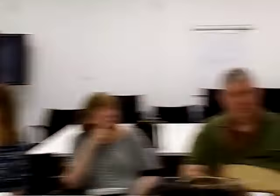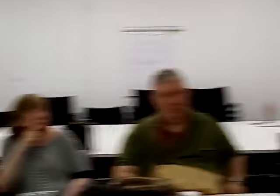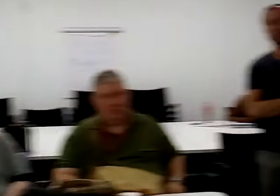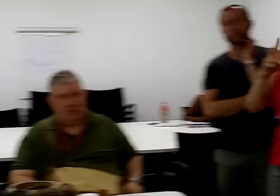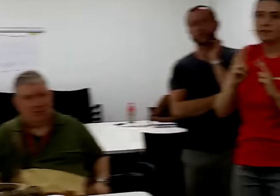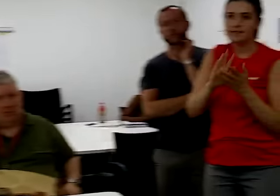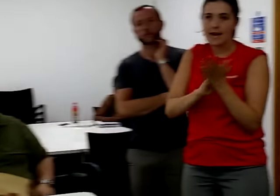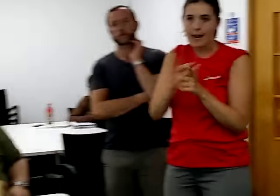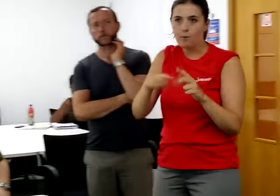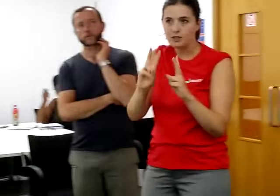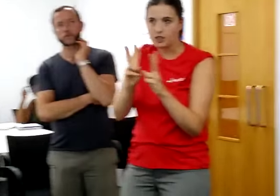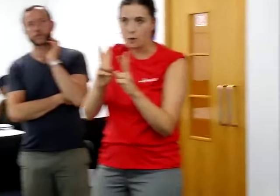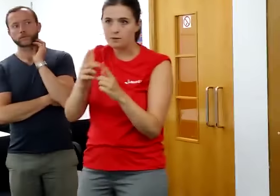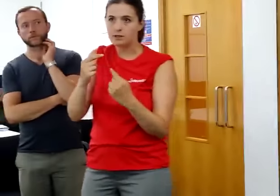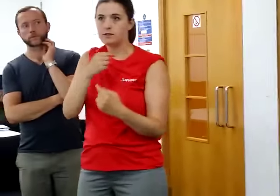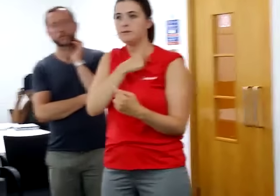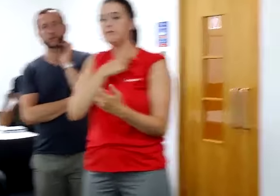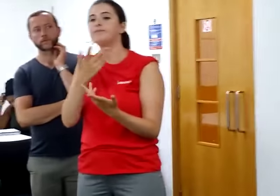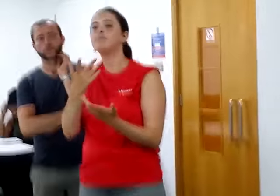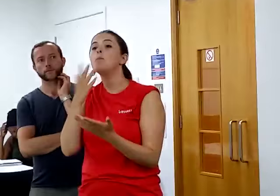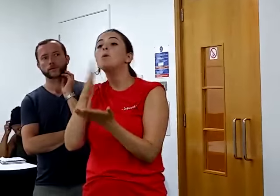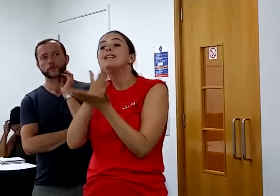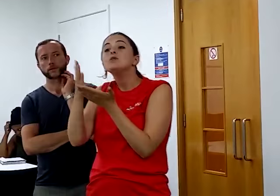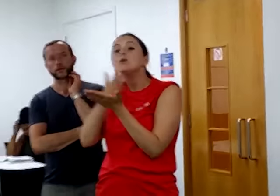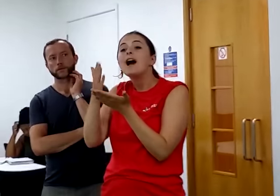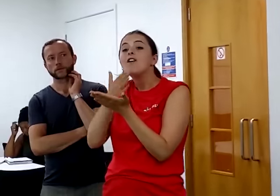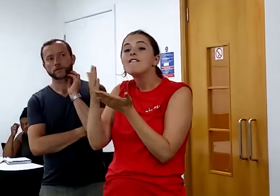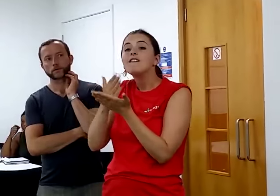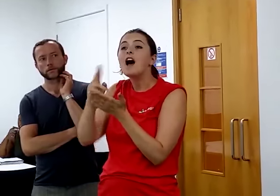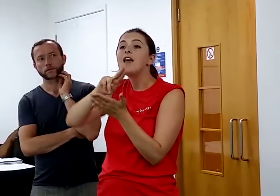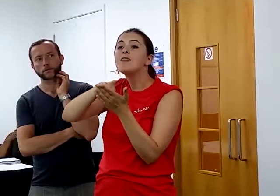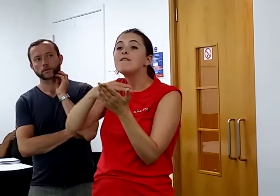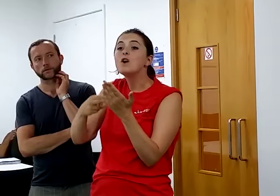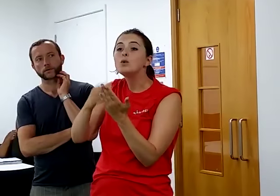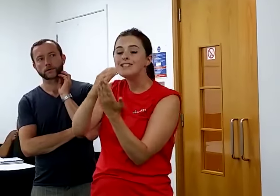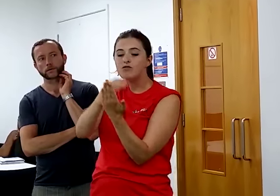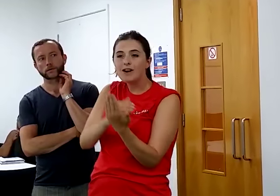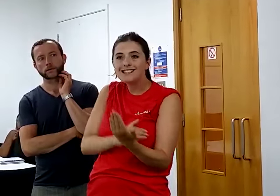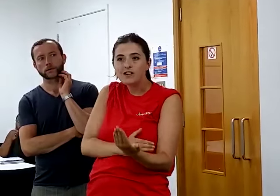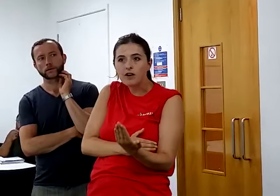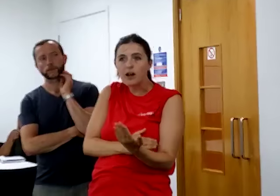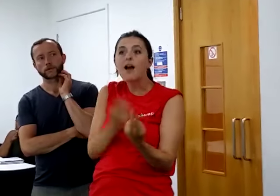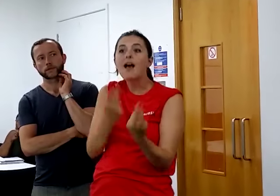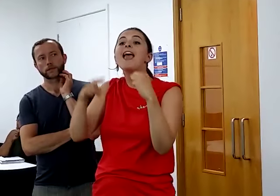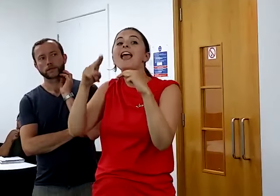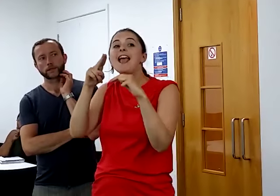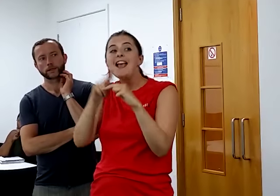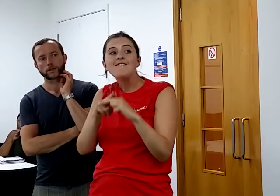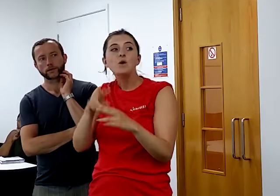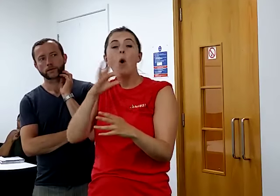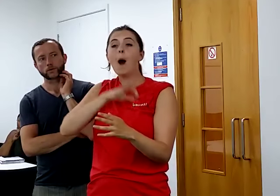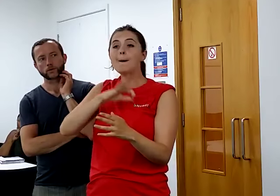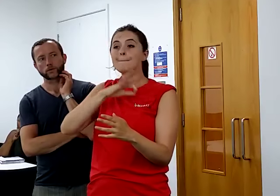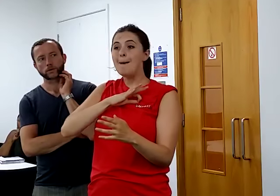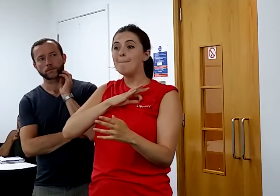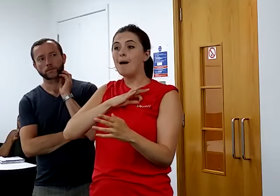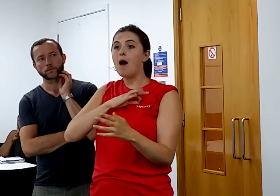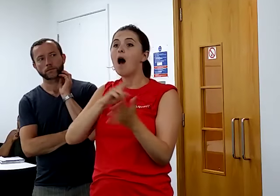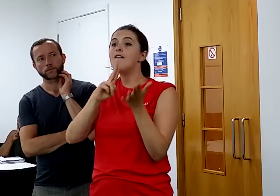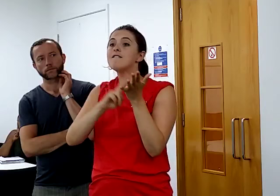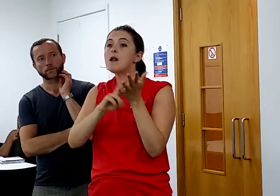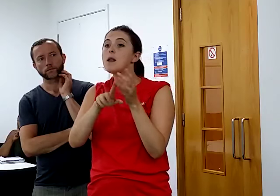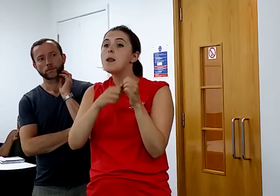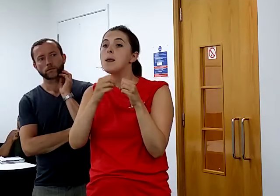the following voting criteria. If you are a member of Nugsley and therefore a Unite